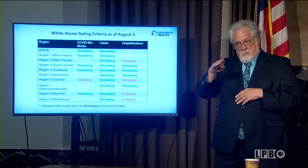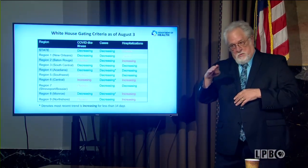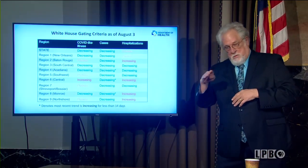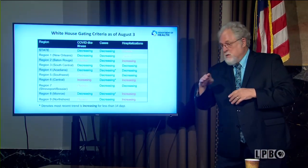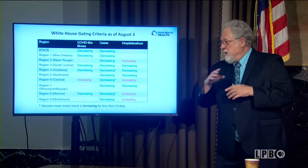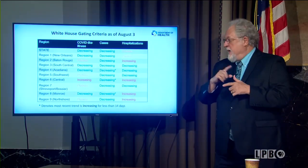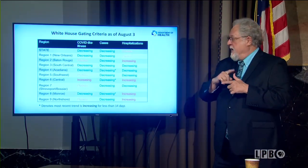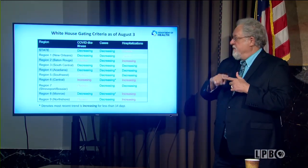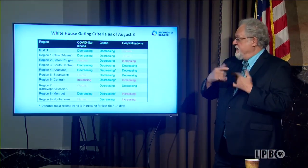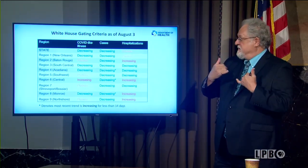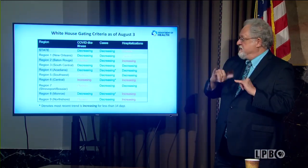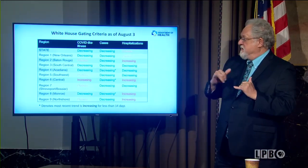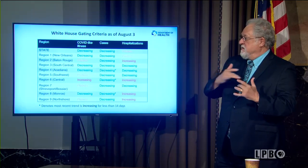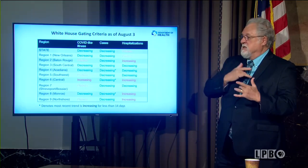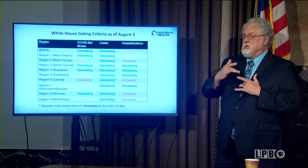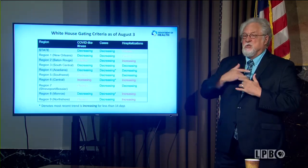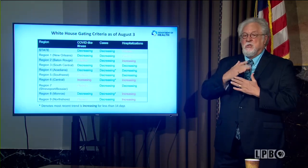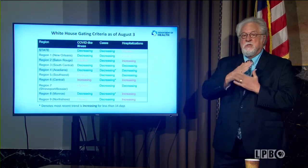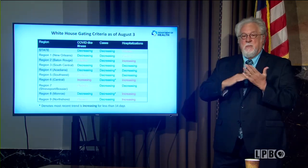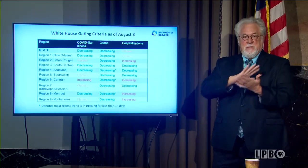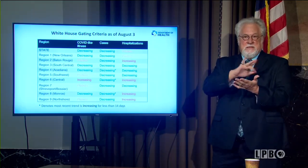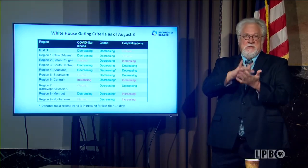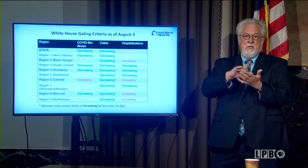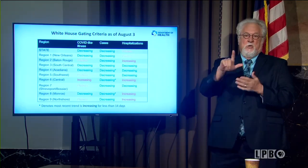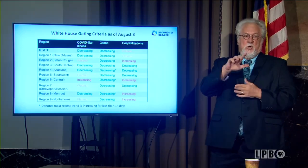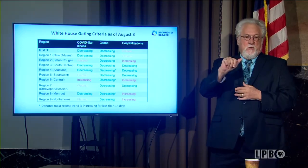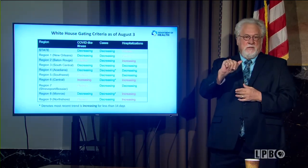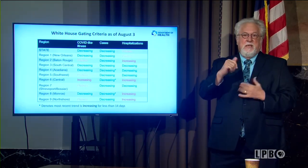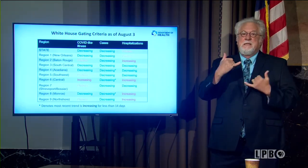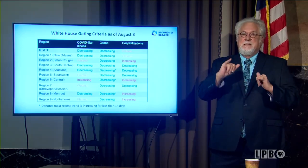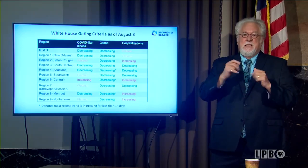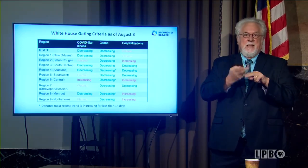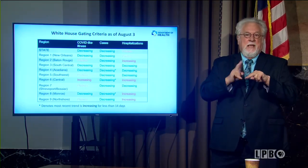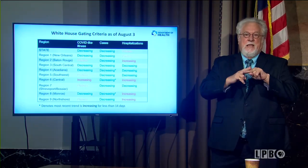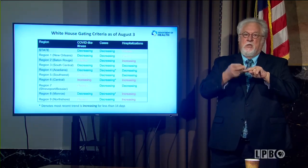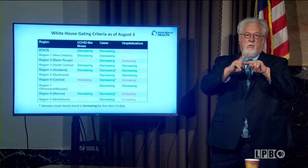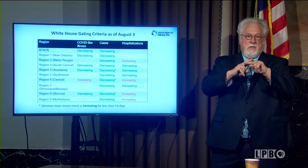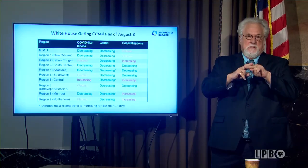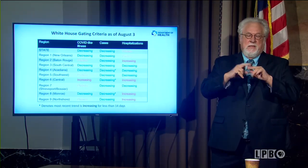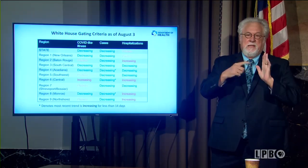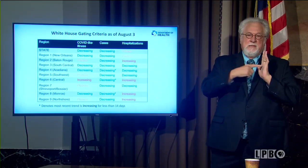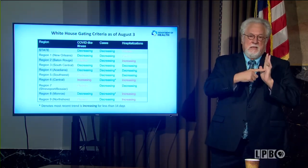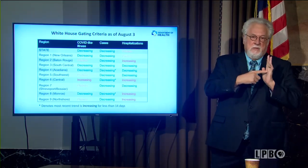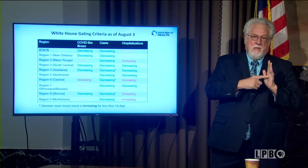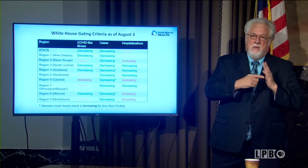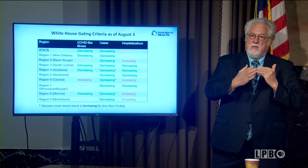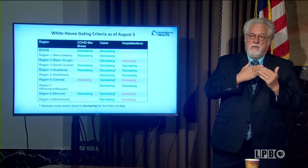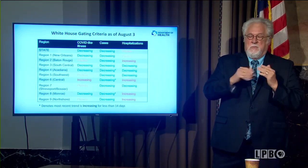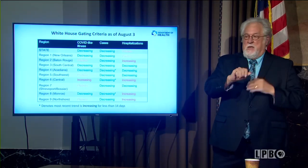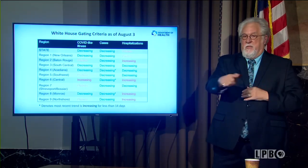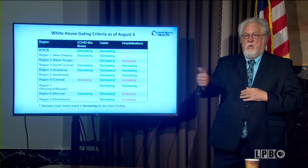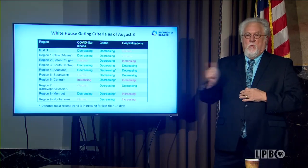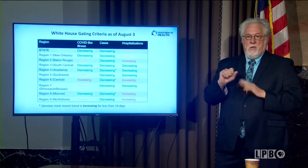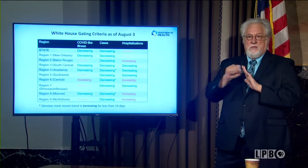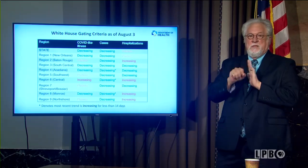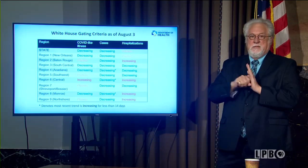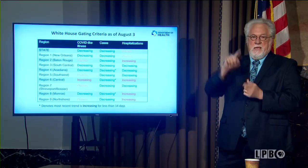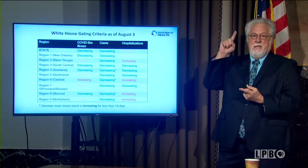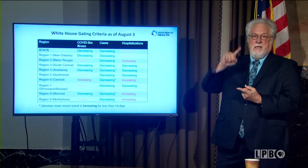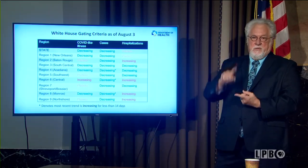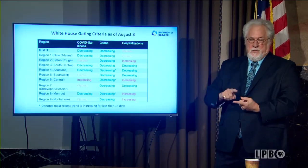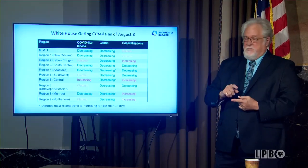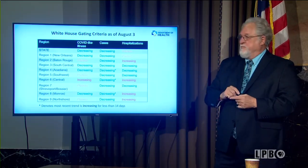And still some concerns in central Louisiana where we're seeing increasing symptoms despite the rest of the state really showing